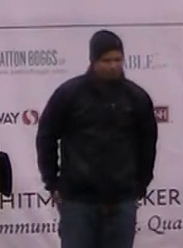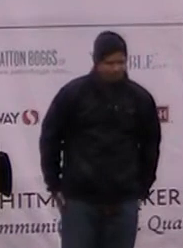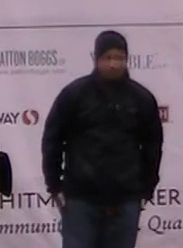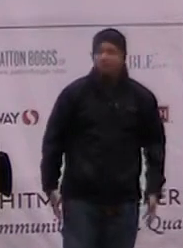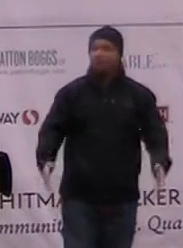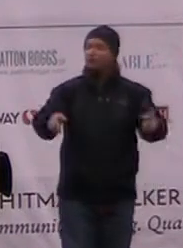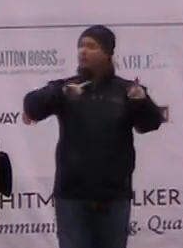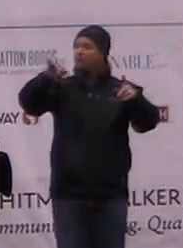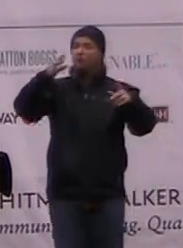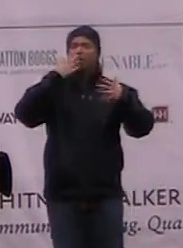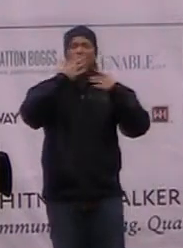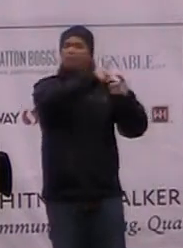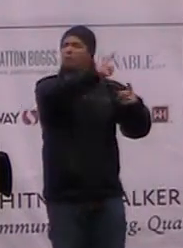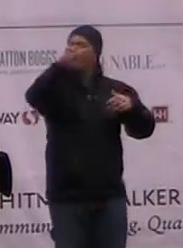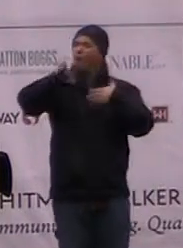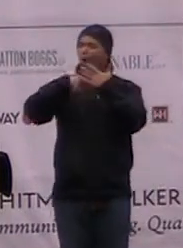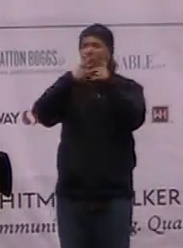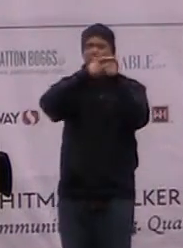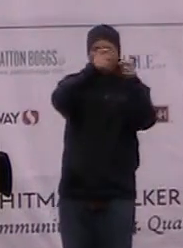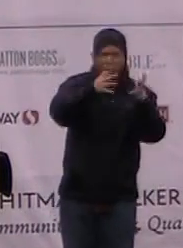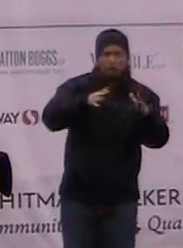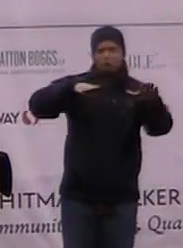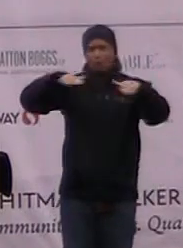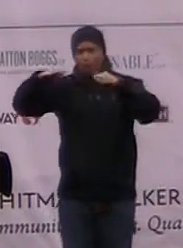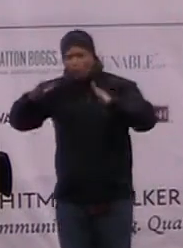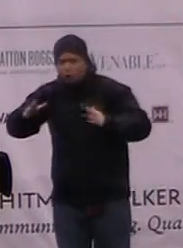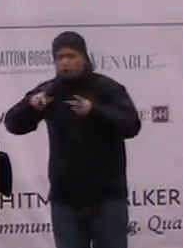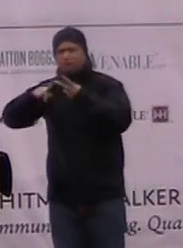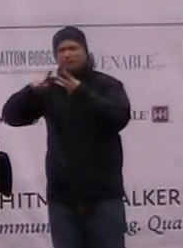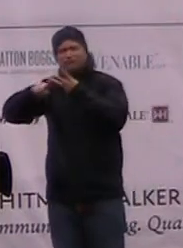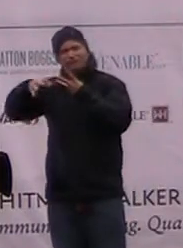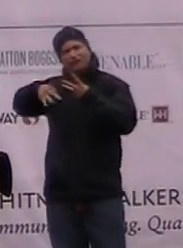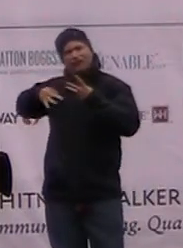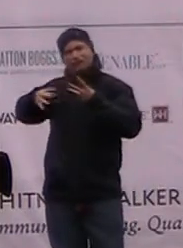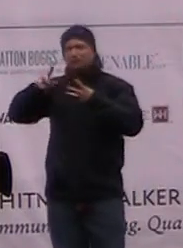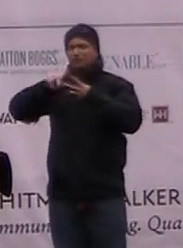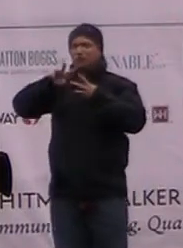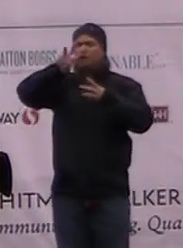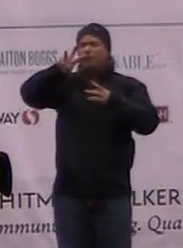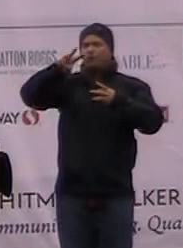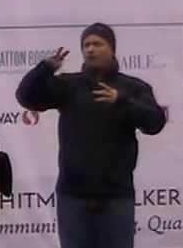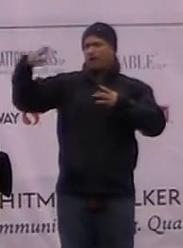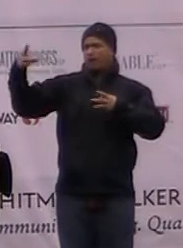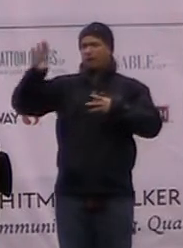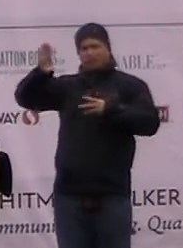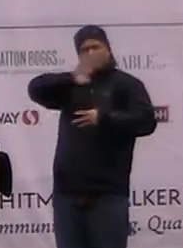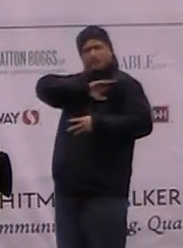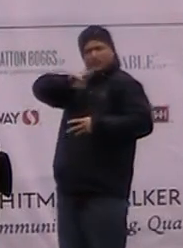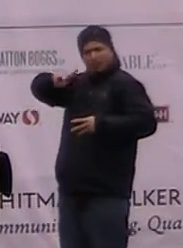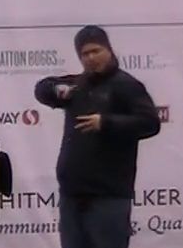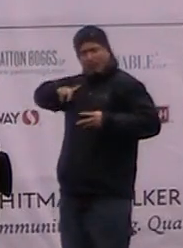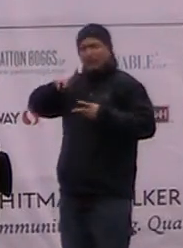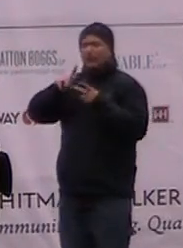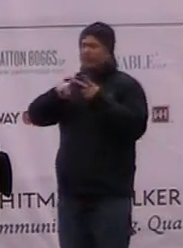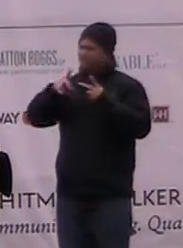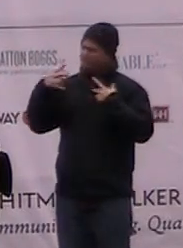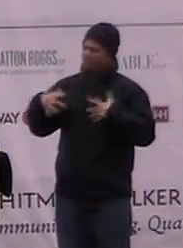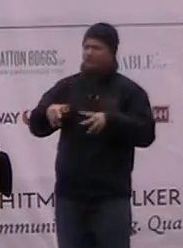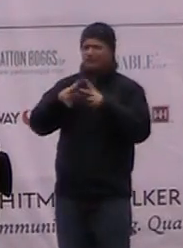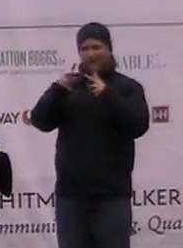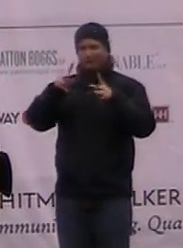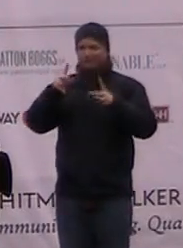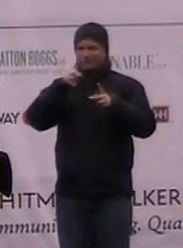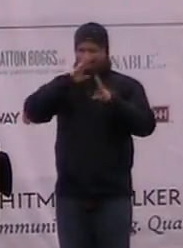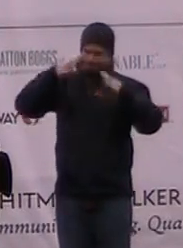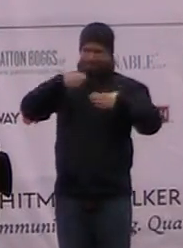And thank you to all the runners, walkers, and volunteers, and to Whitman-Walker Health's board and very dedicated